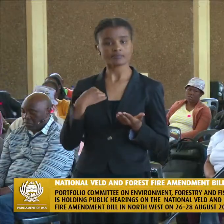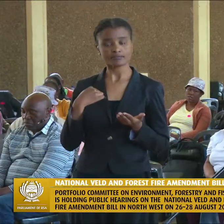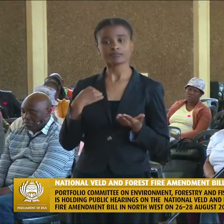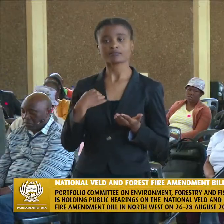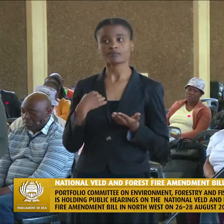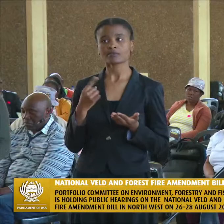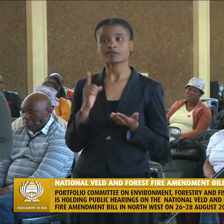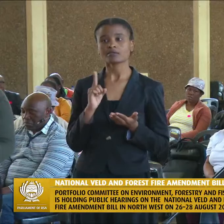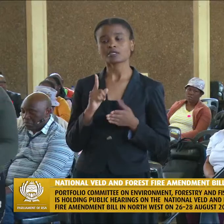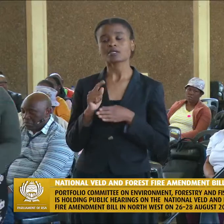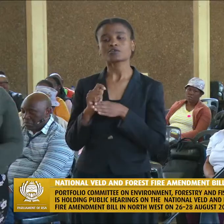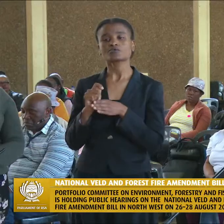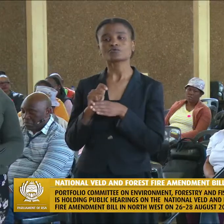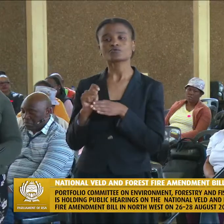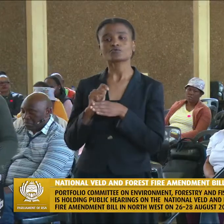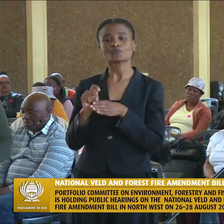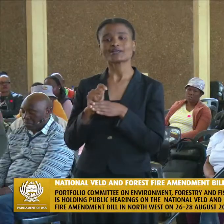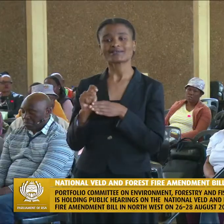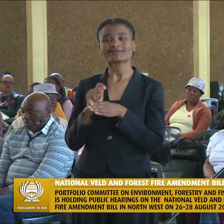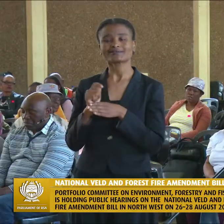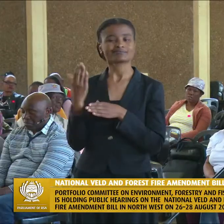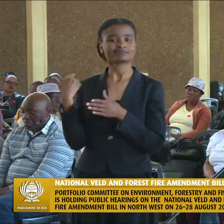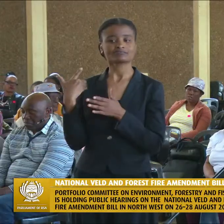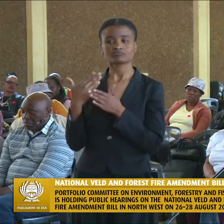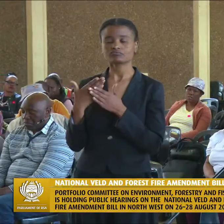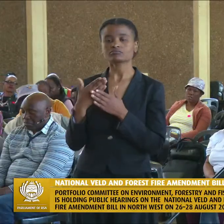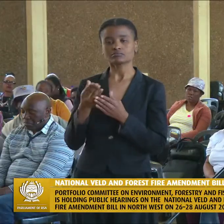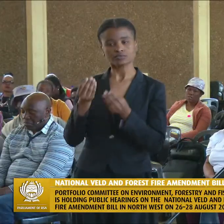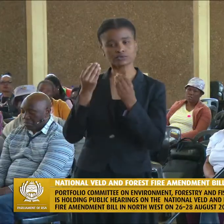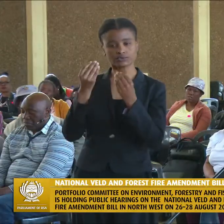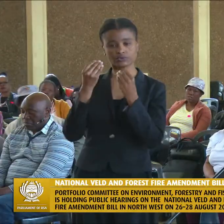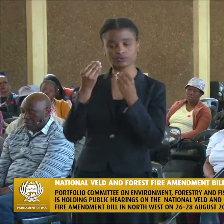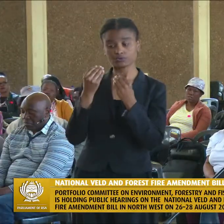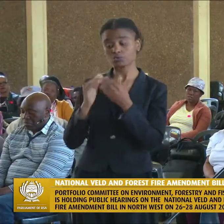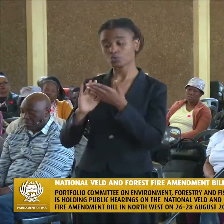i am trained to help or assist the community